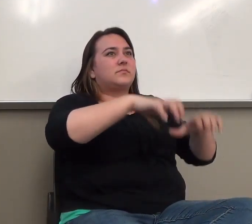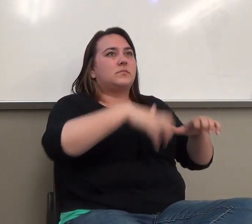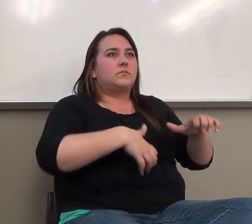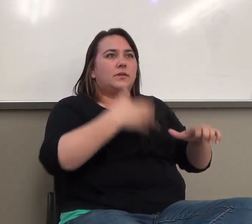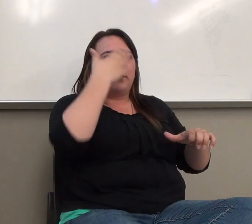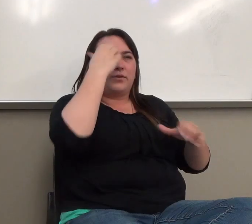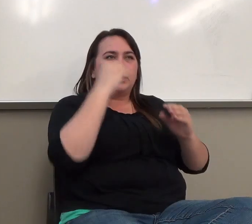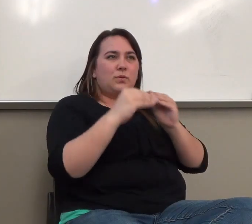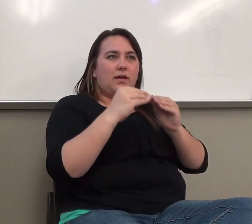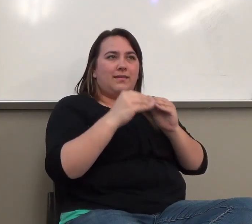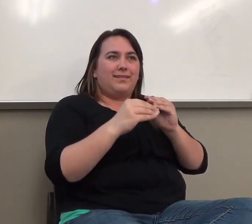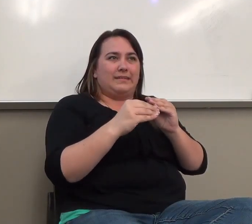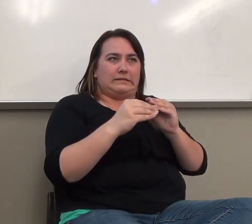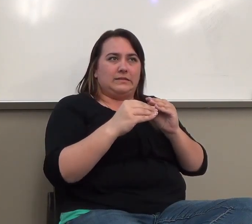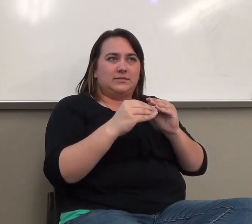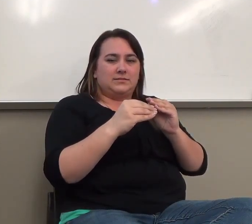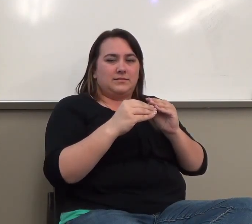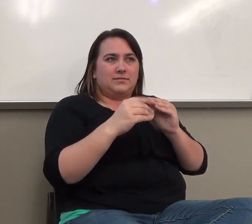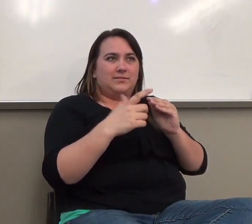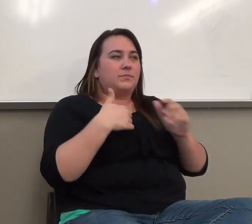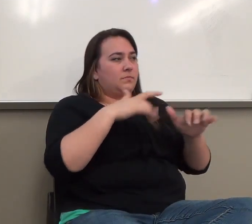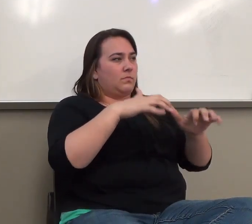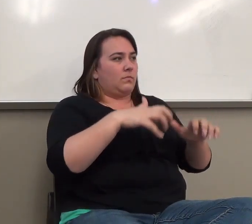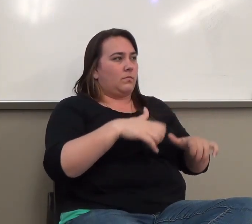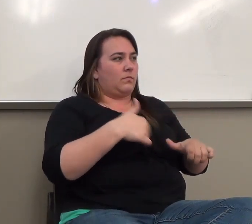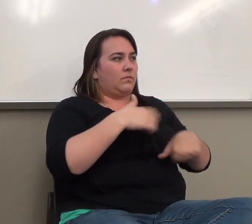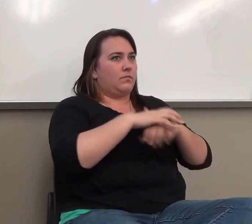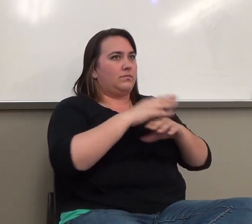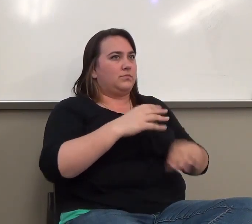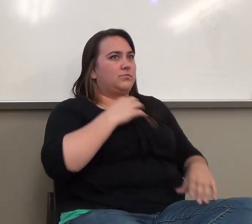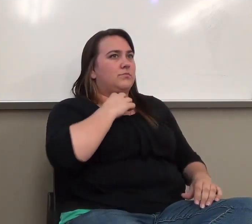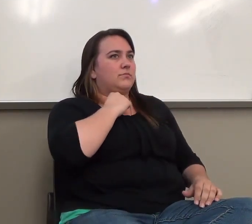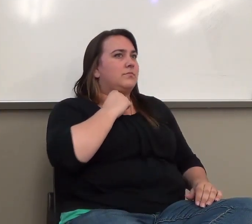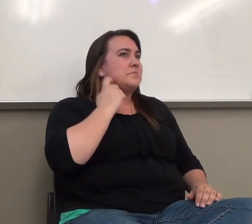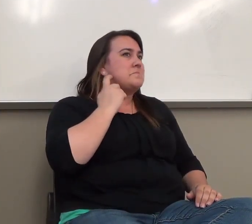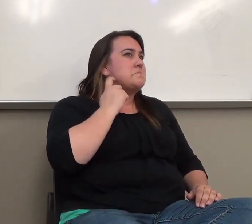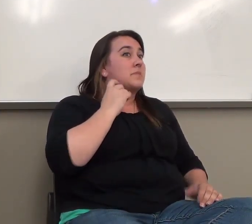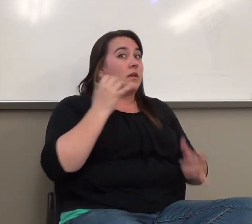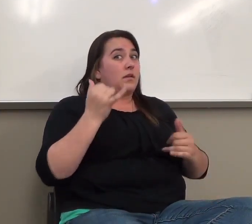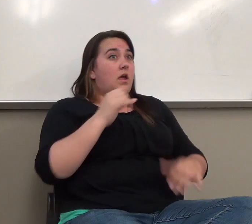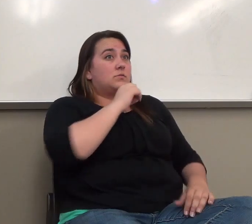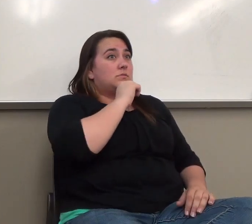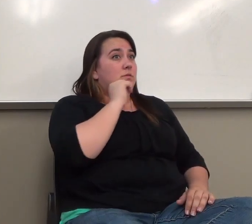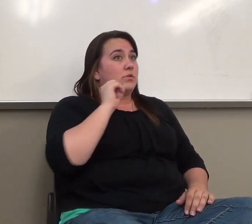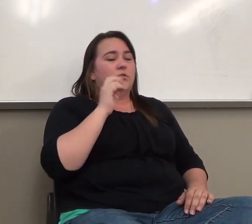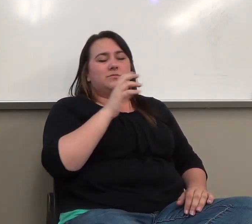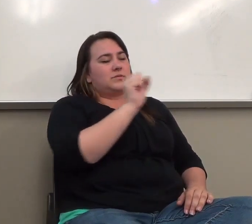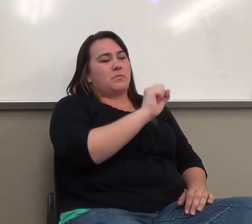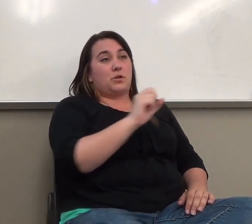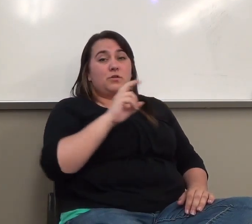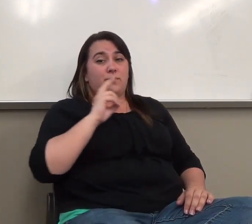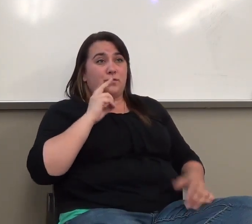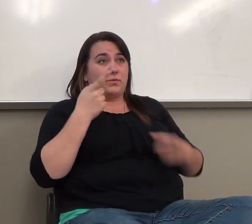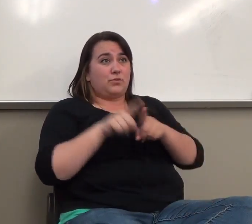Have you ever done this? I do this when I'm typing a memo to somebody, and it's really embarrassing because here's this English teacher, and I come along and add something,